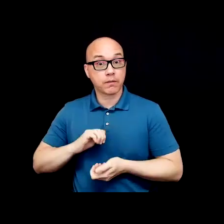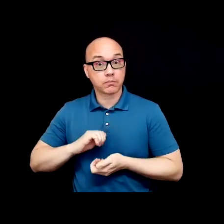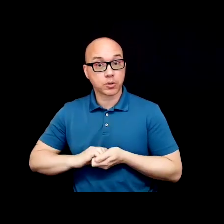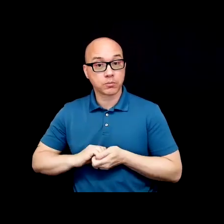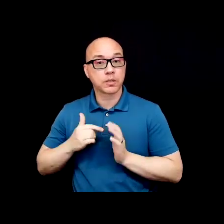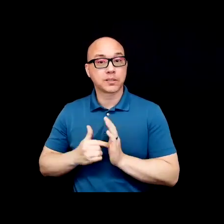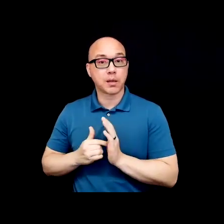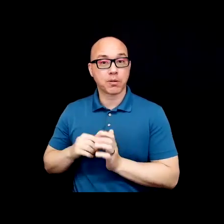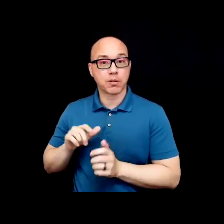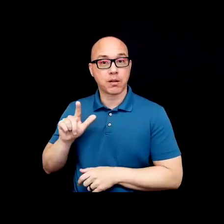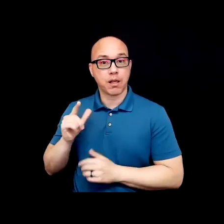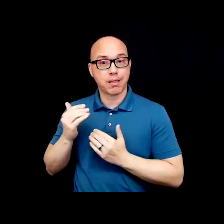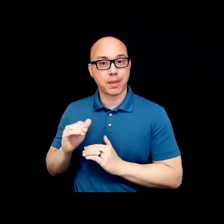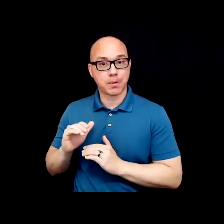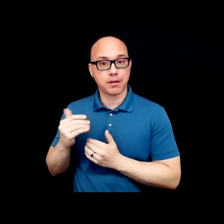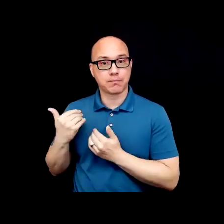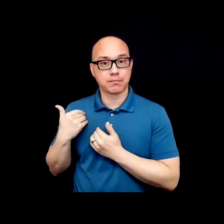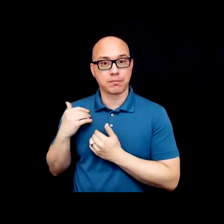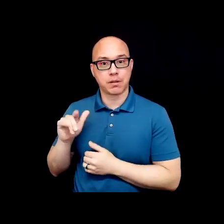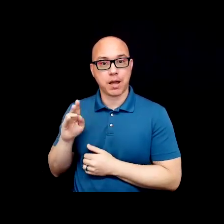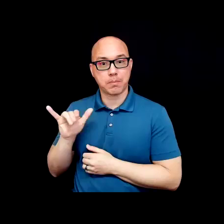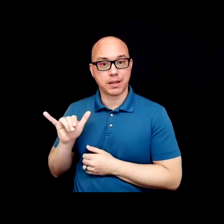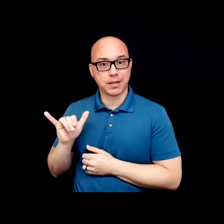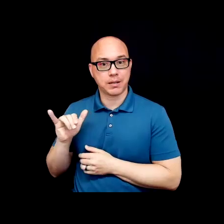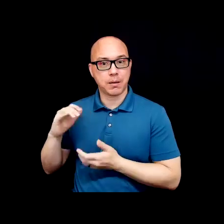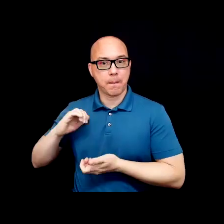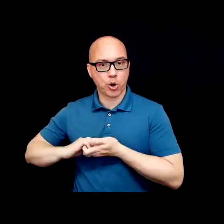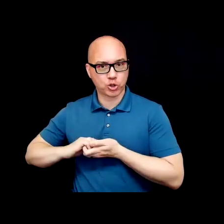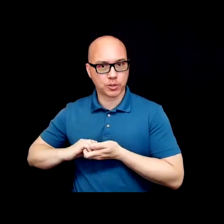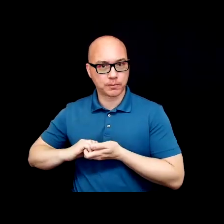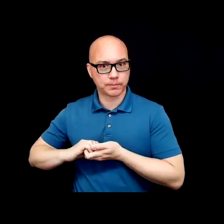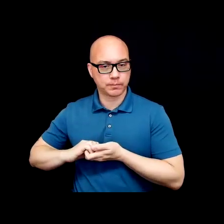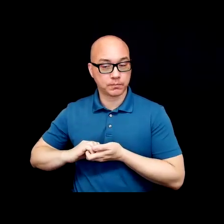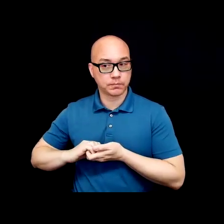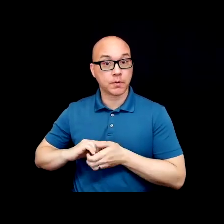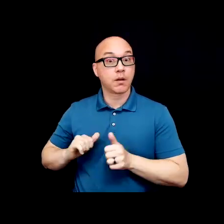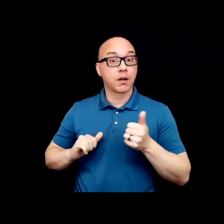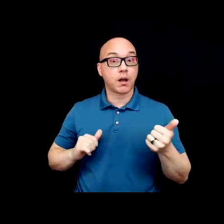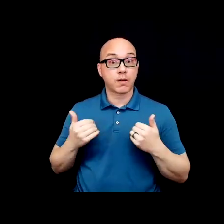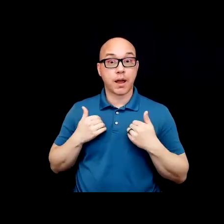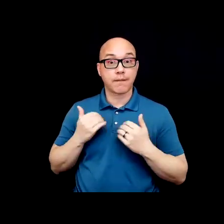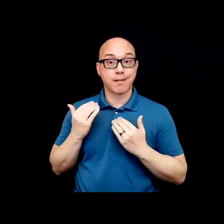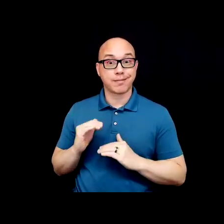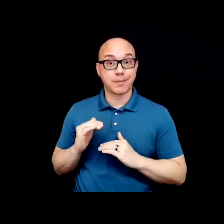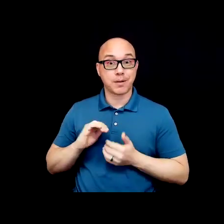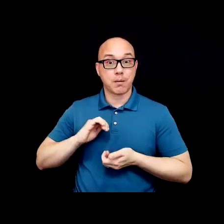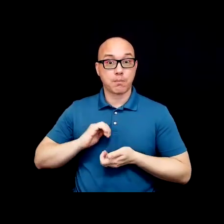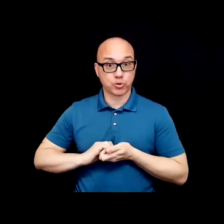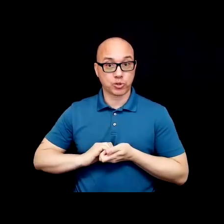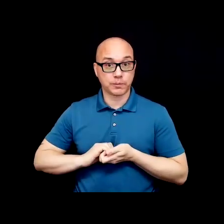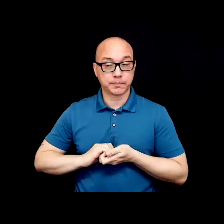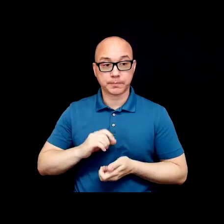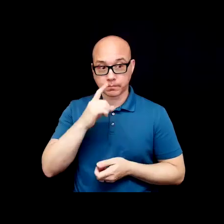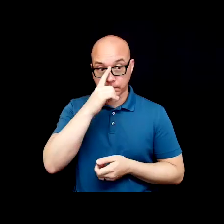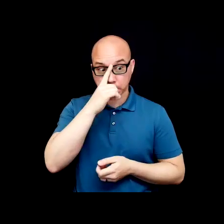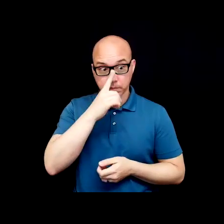provides a little bit more protection for the owners. There's also something called a limited partnership. A limited partnership